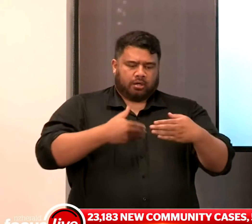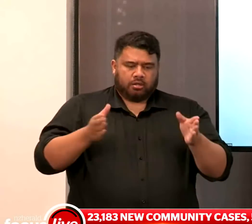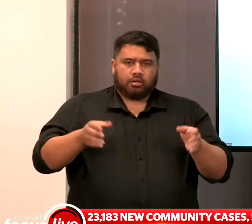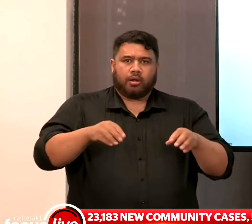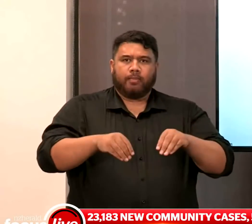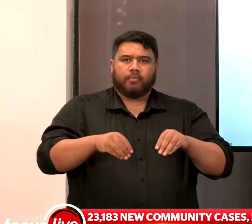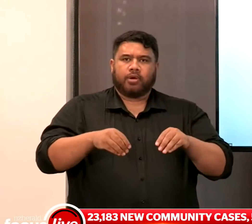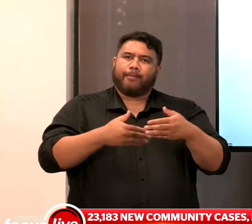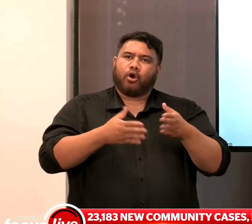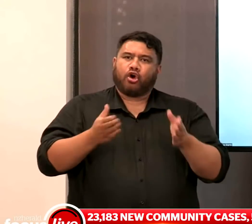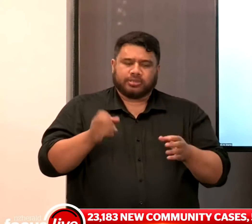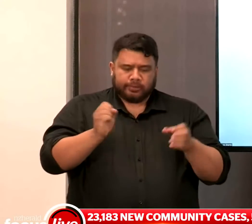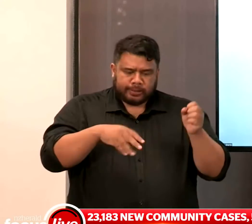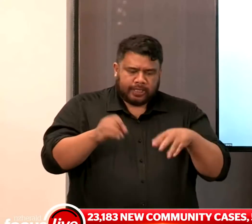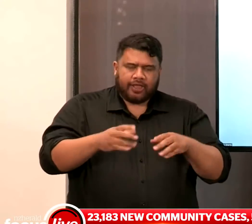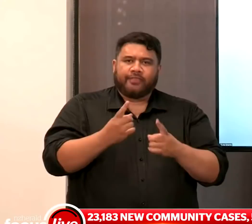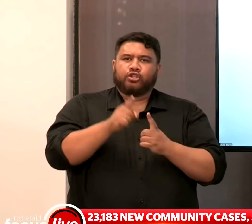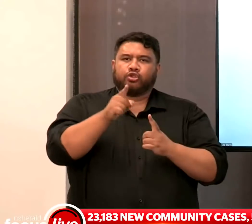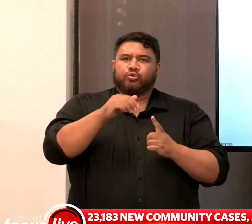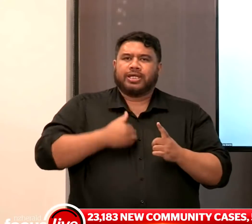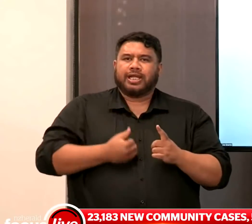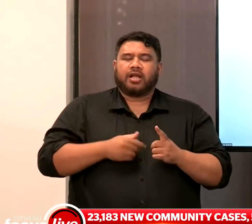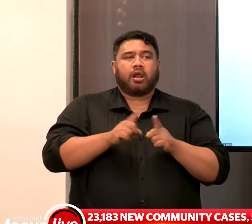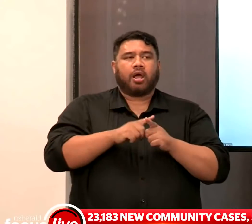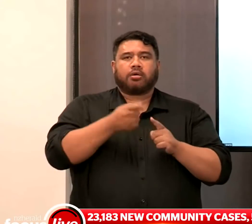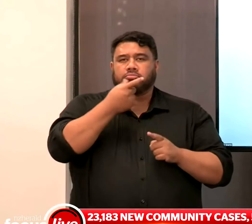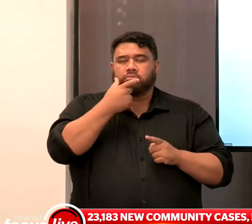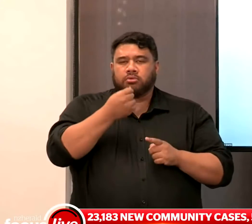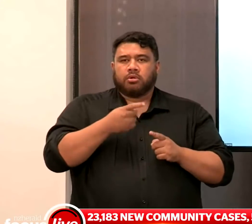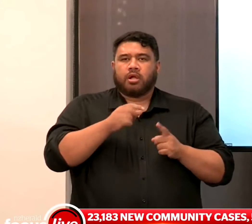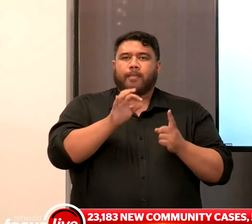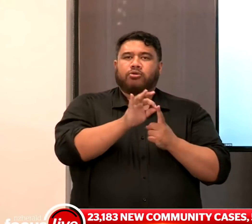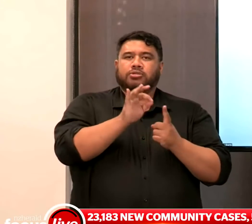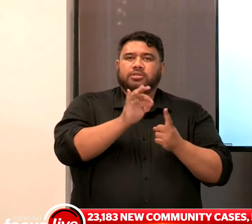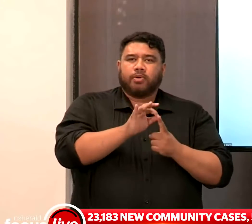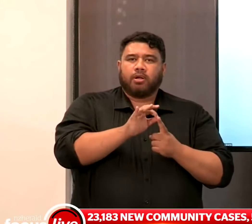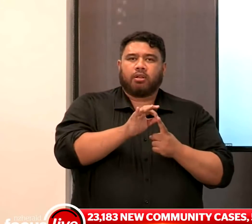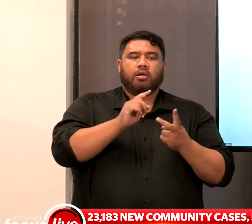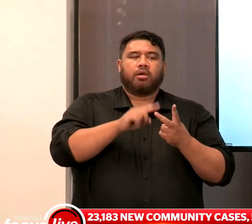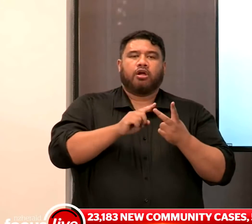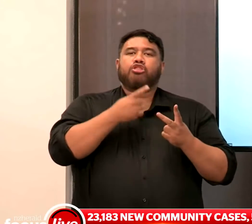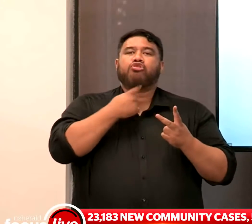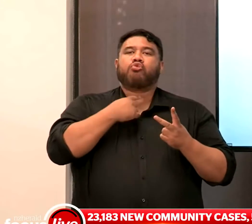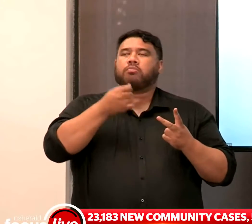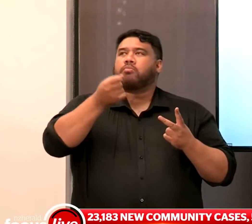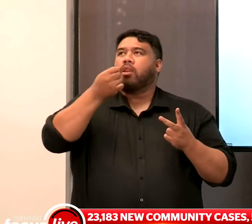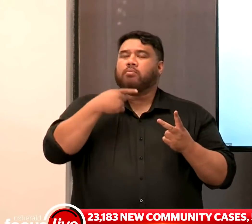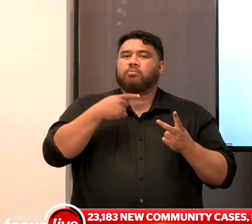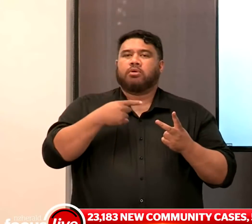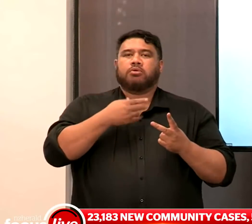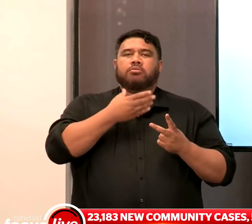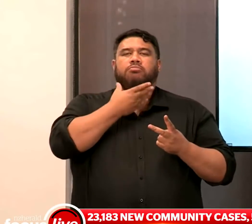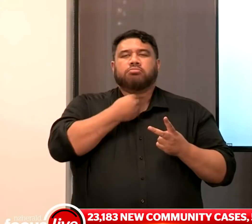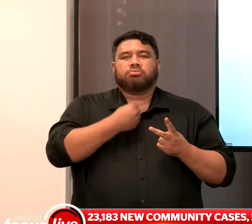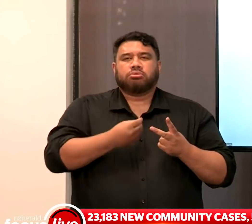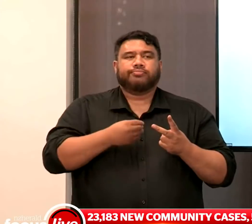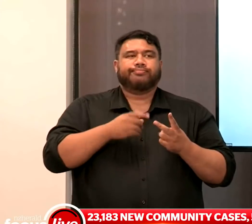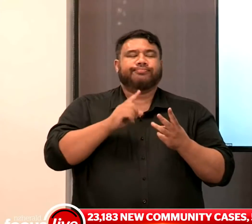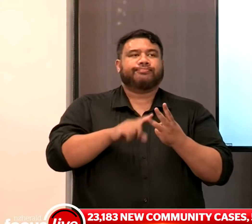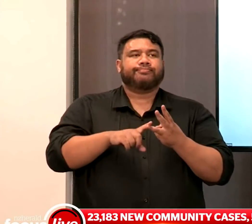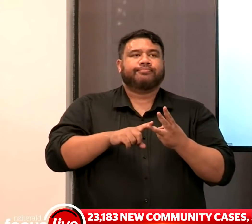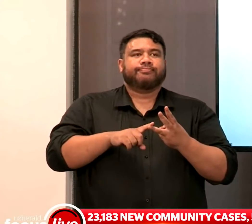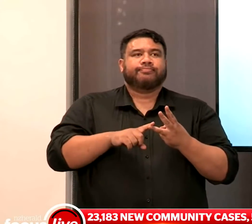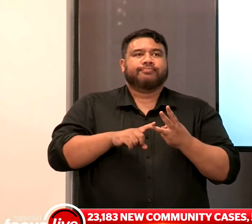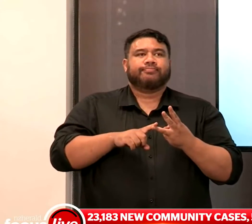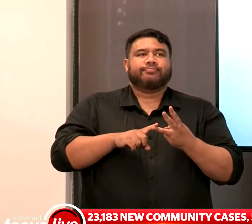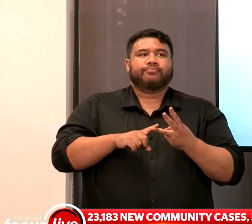like paracetamol, if you've got a high fever or feeling any pain, throat lozenges, if you've got a sore throat,